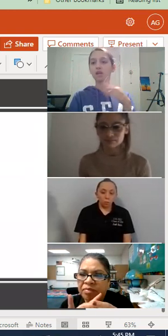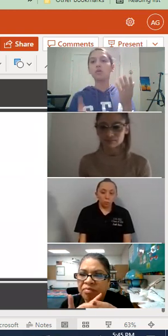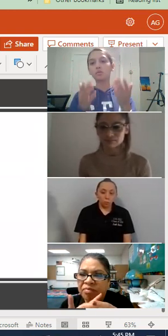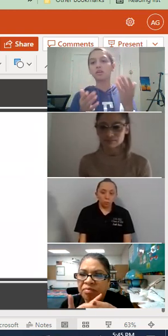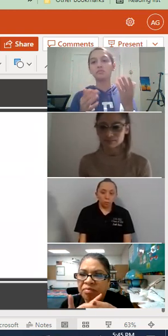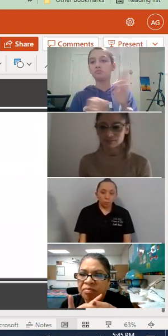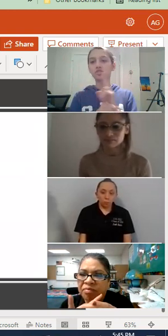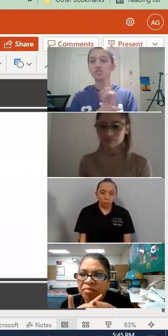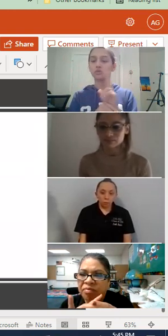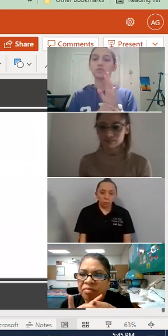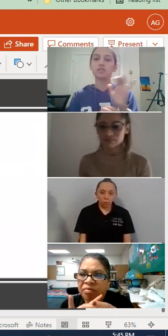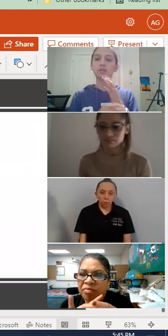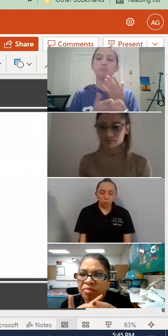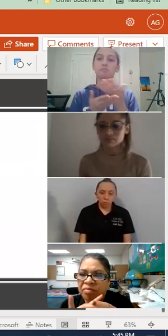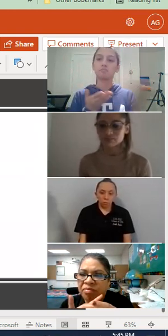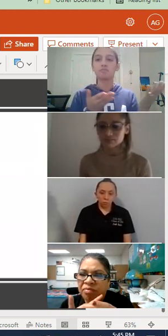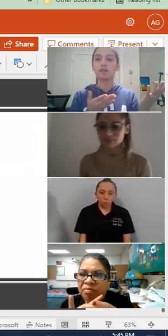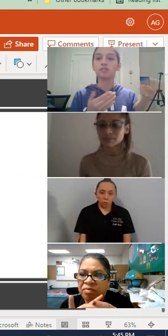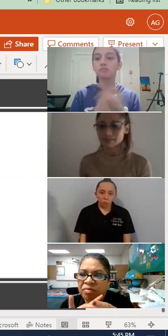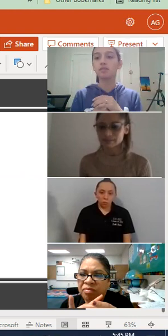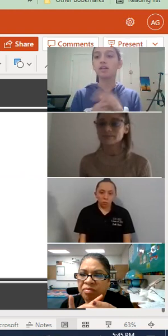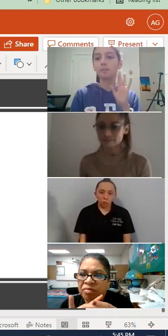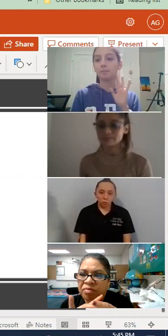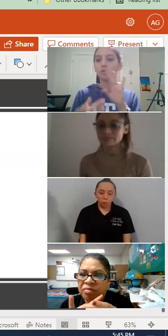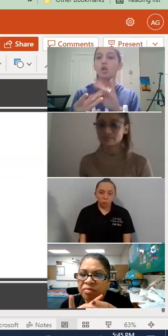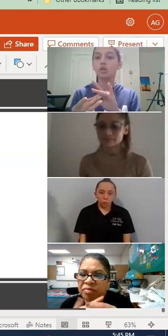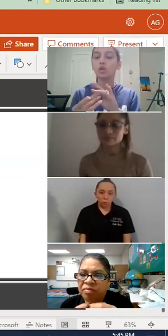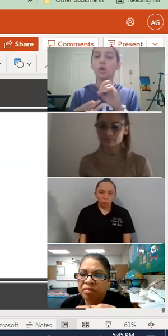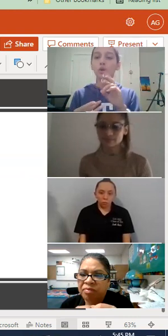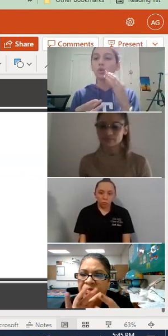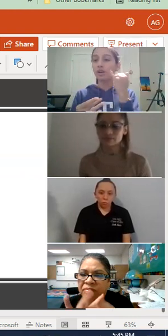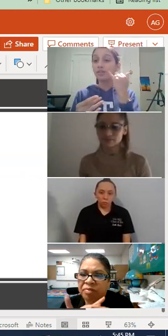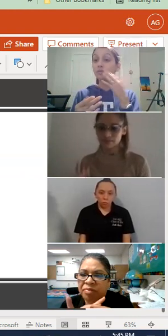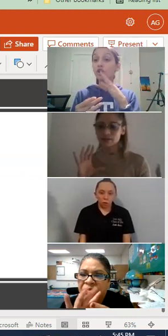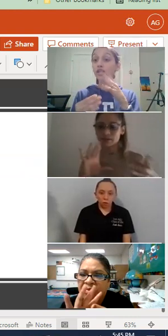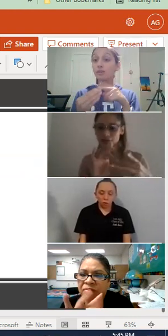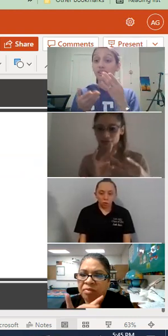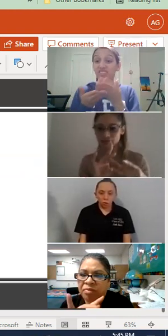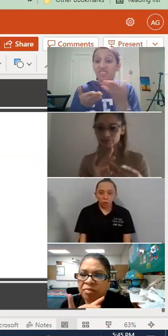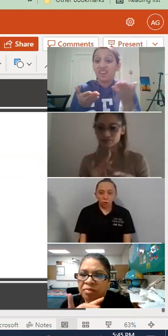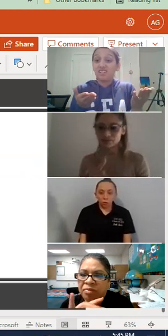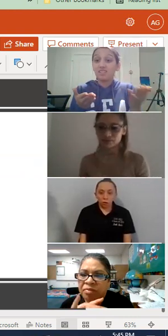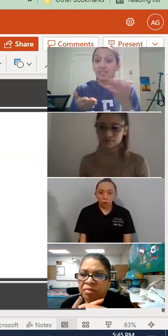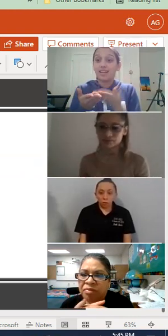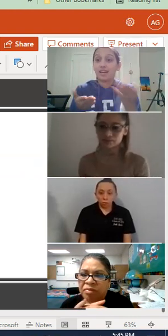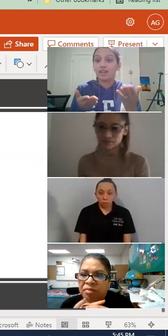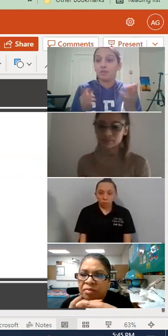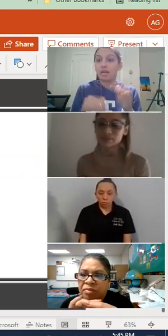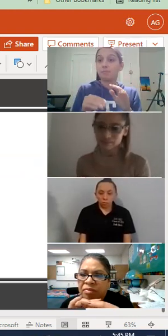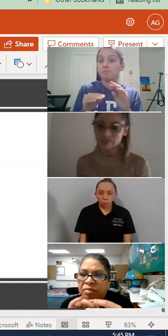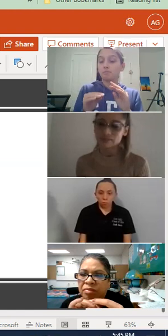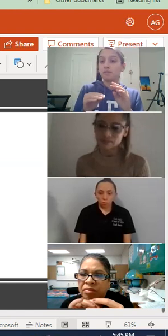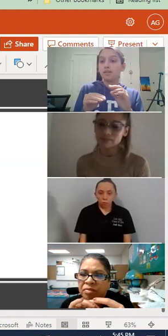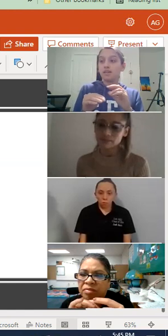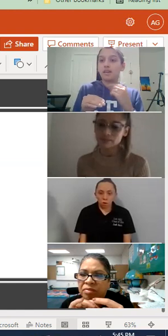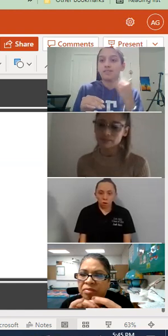No, I probably just use the same thing. Yeah, belong. Or if I'm talking about a thing, like an item,